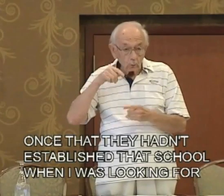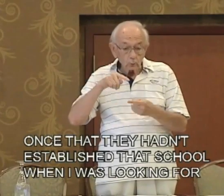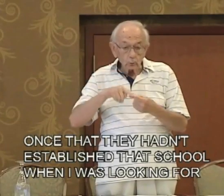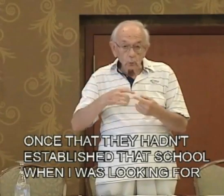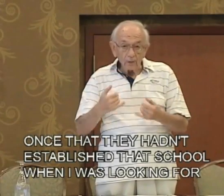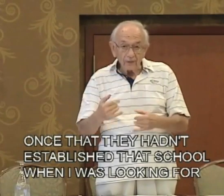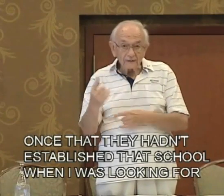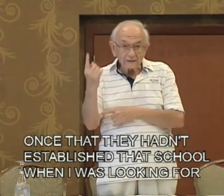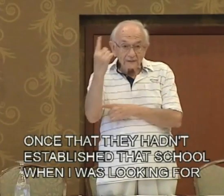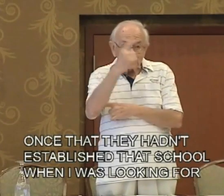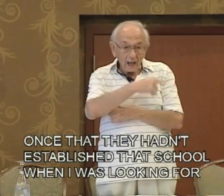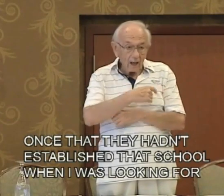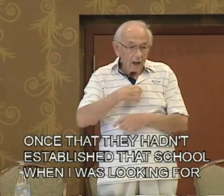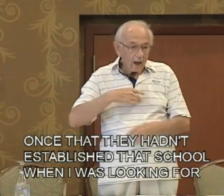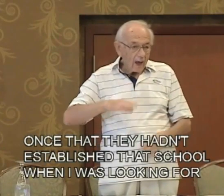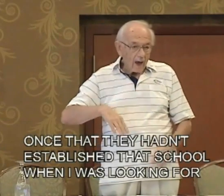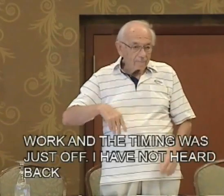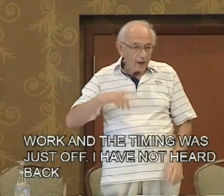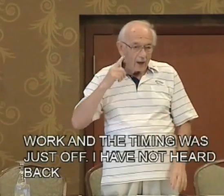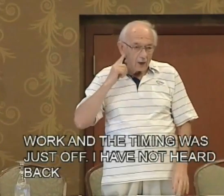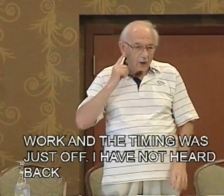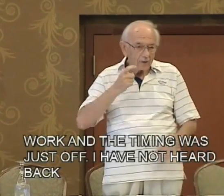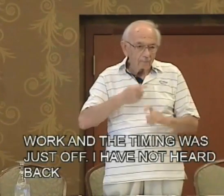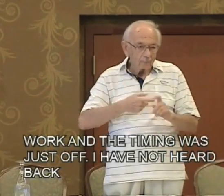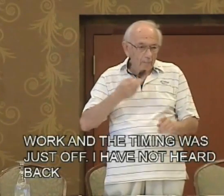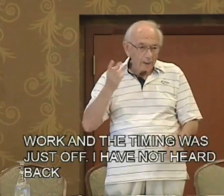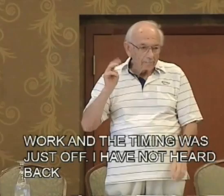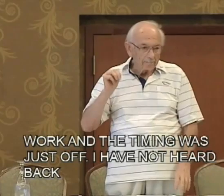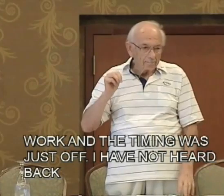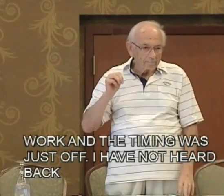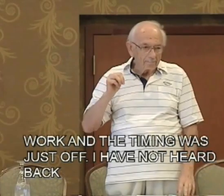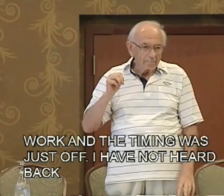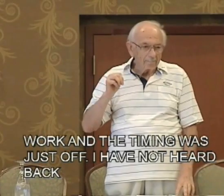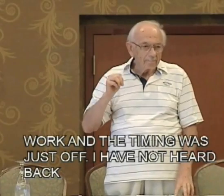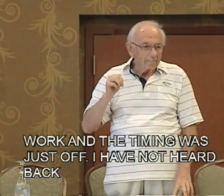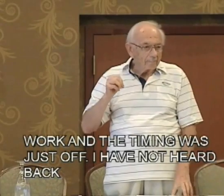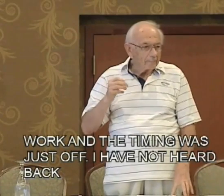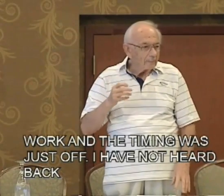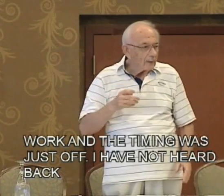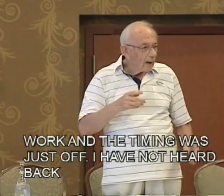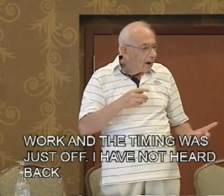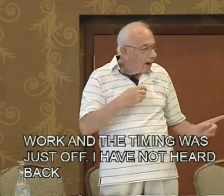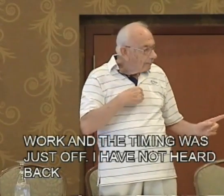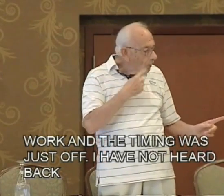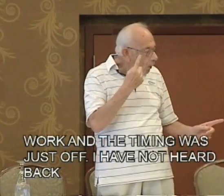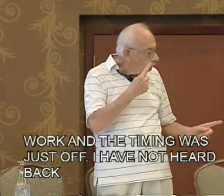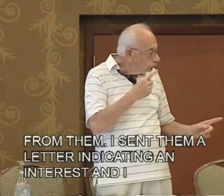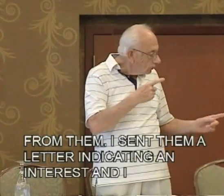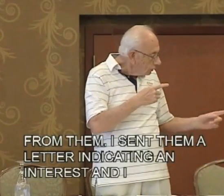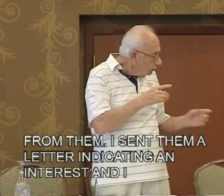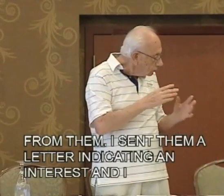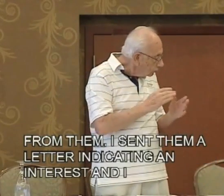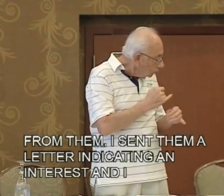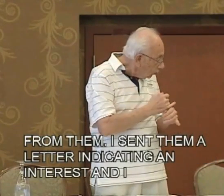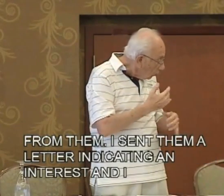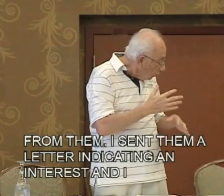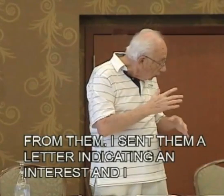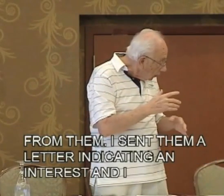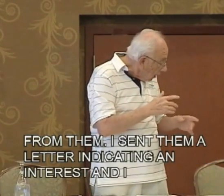and the timing was just off and I have not heard back from them I sent them a letter indicating an interest and I never ever